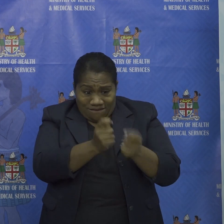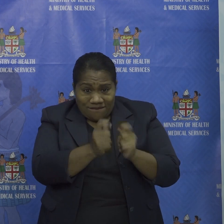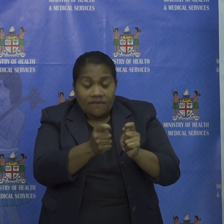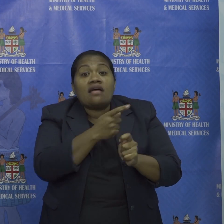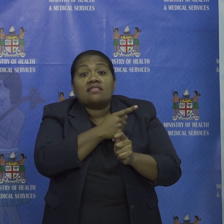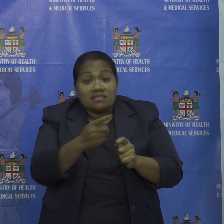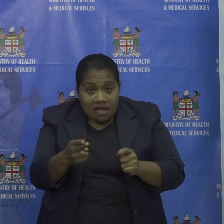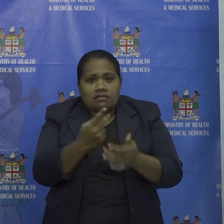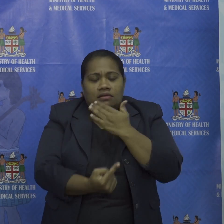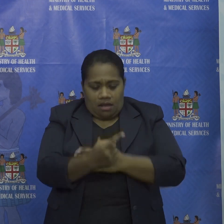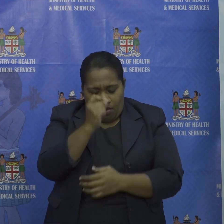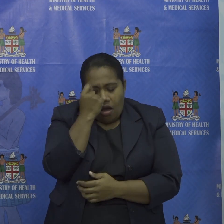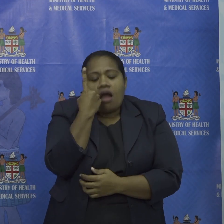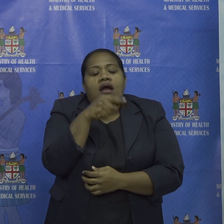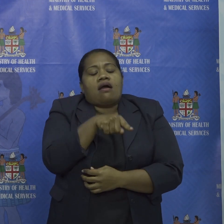do not have COVID-19.